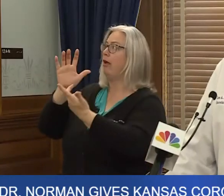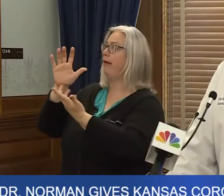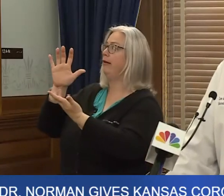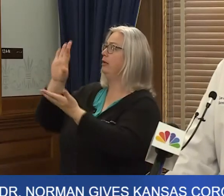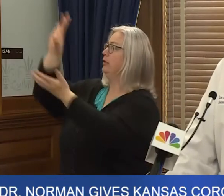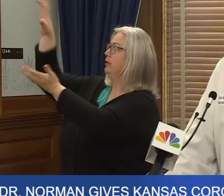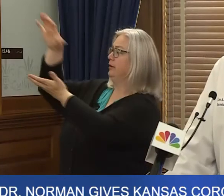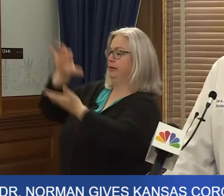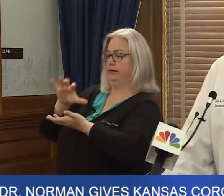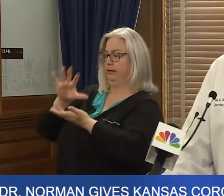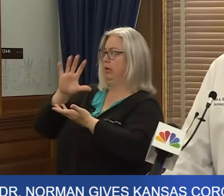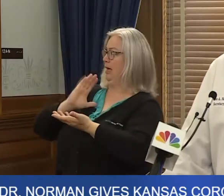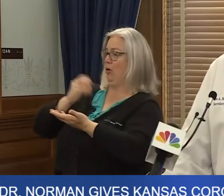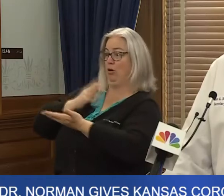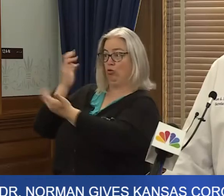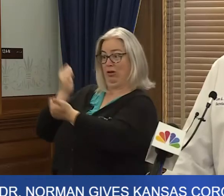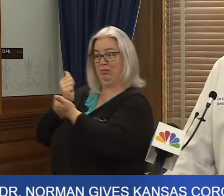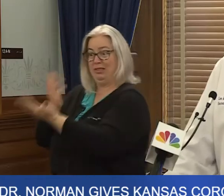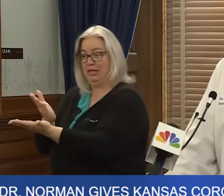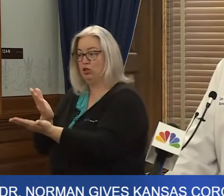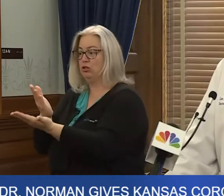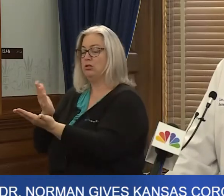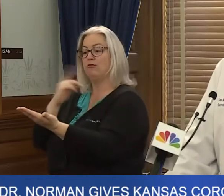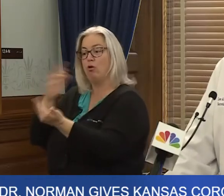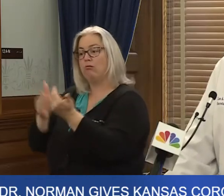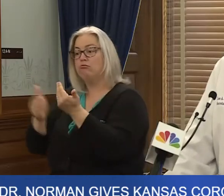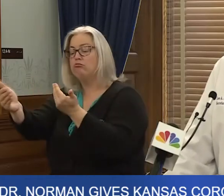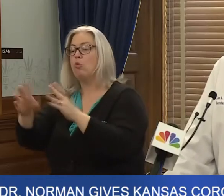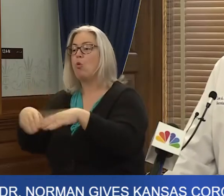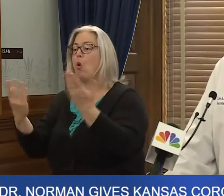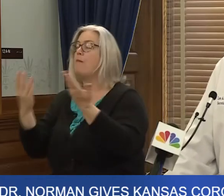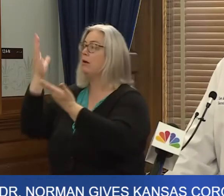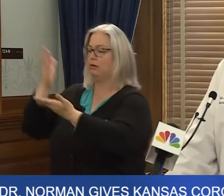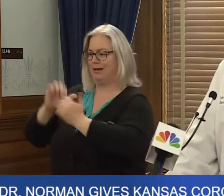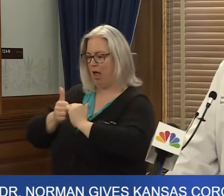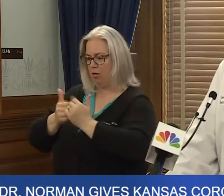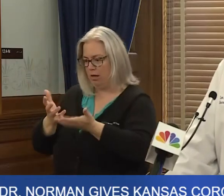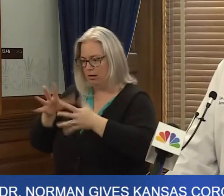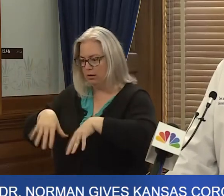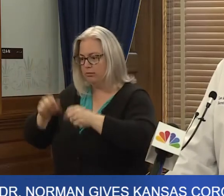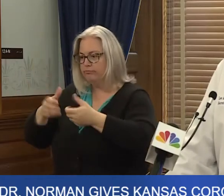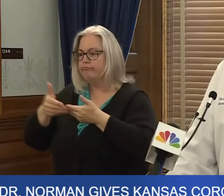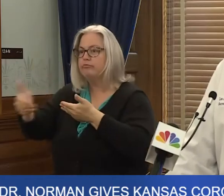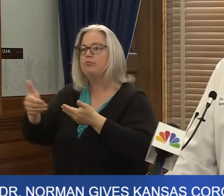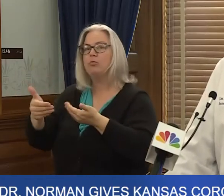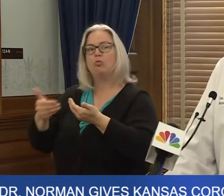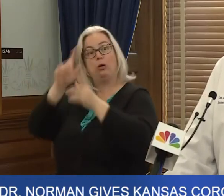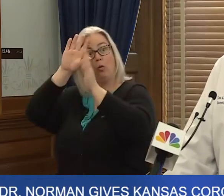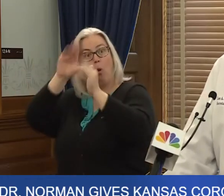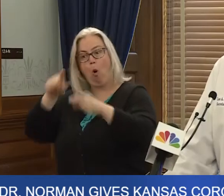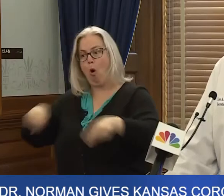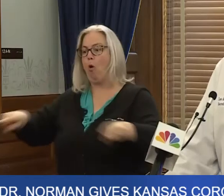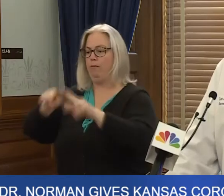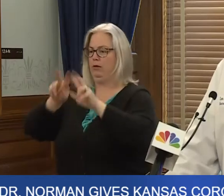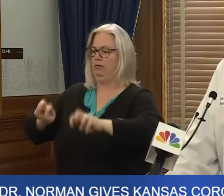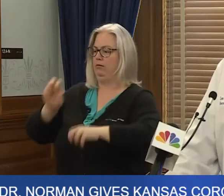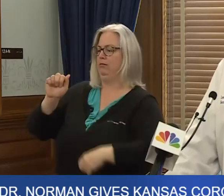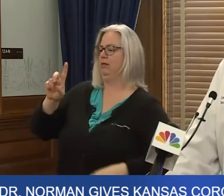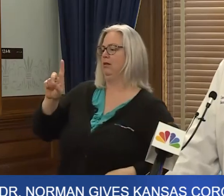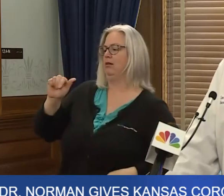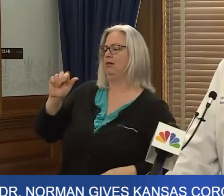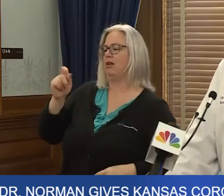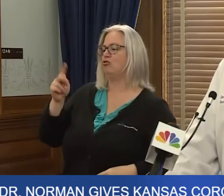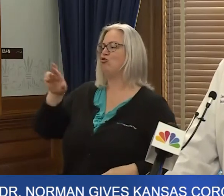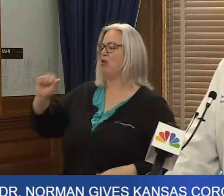the recommendations, if you will, for going forward? We would hope that they would look at the Ad Astra reopening plan as the